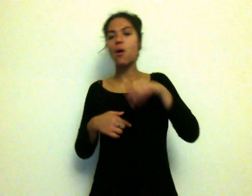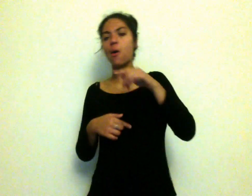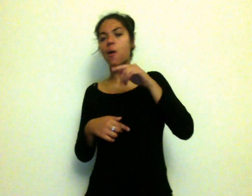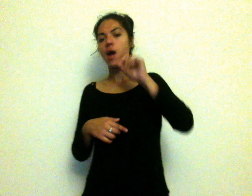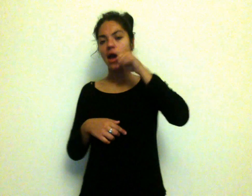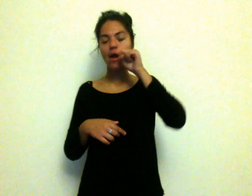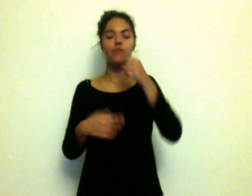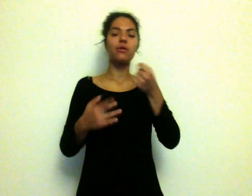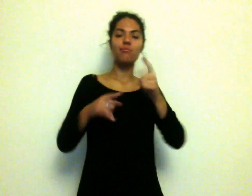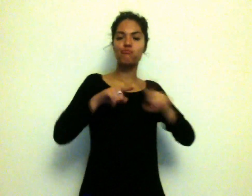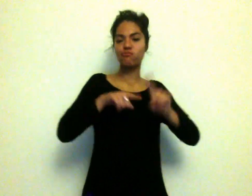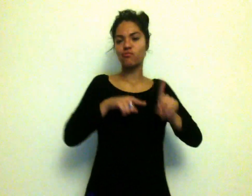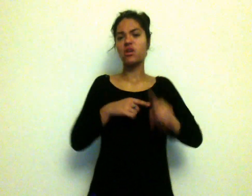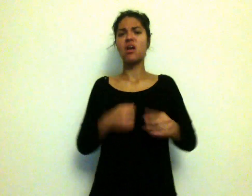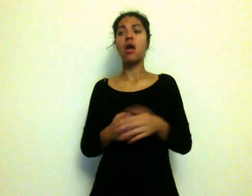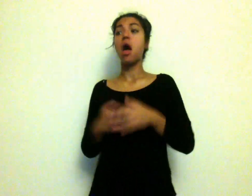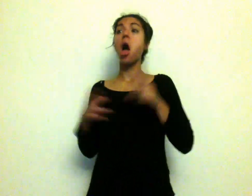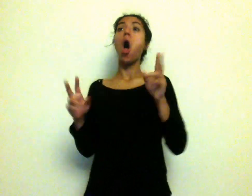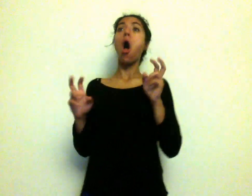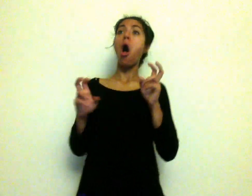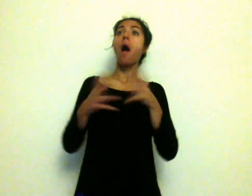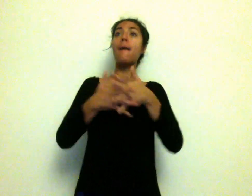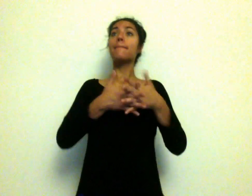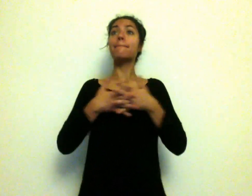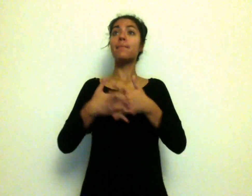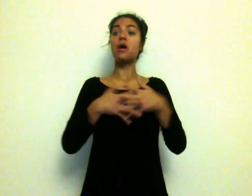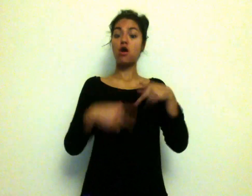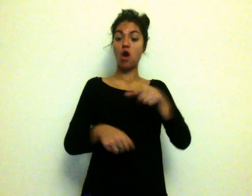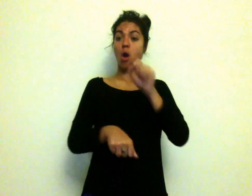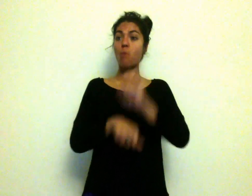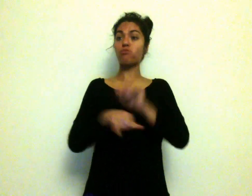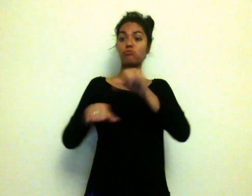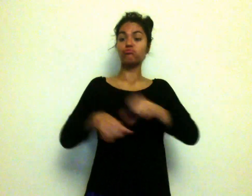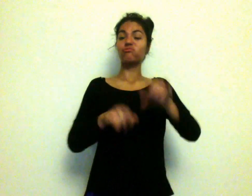stew. I got news for him. What works with a potato and a carrot does not work with a human being.